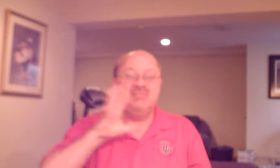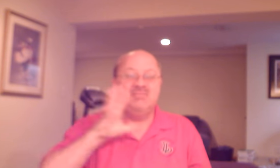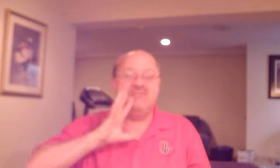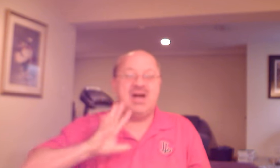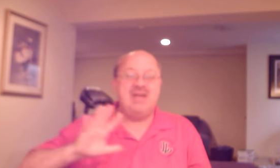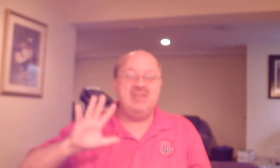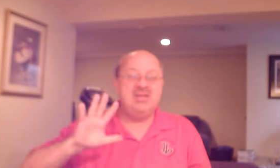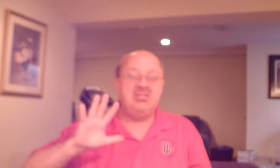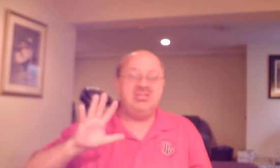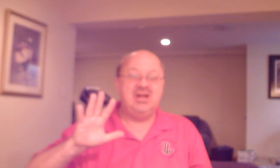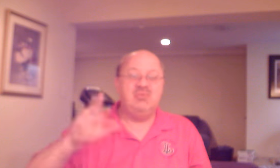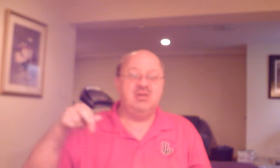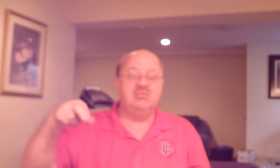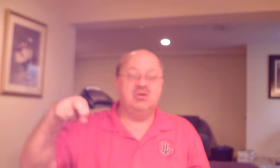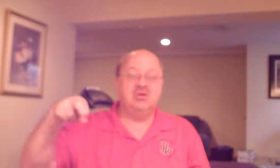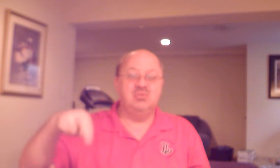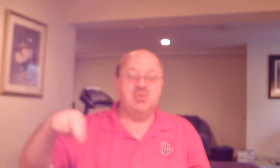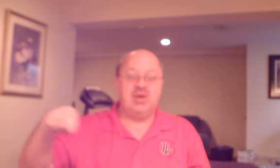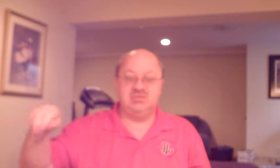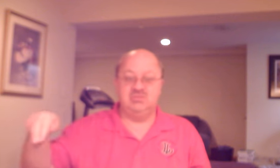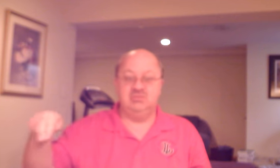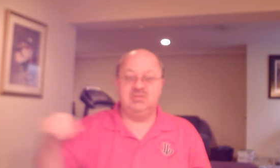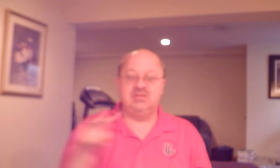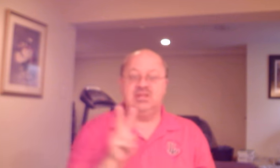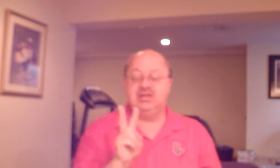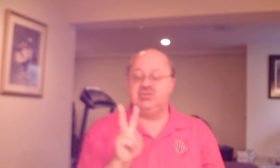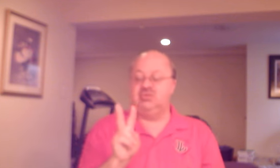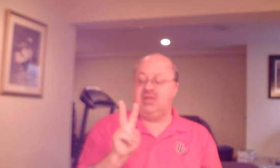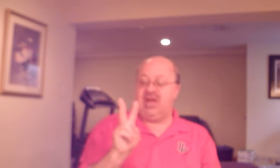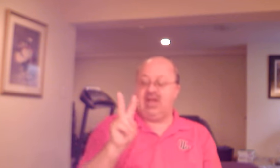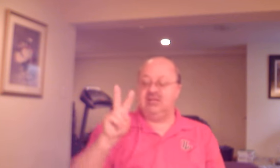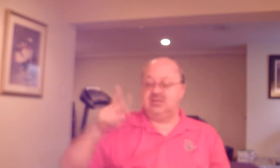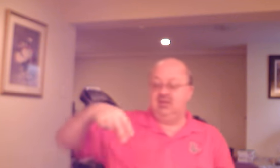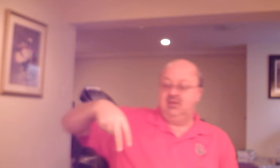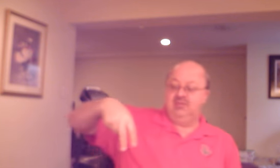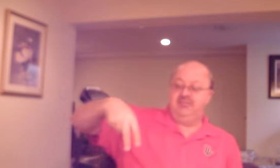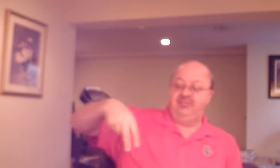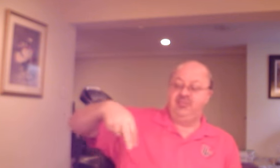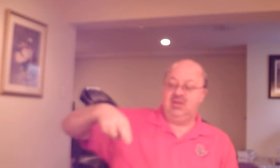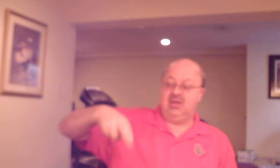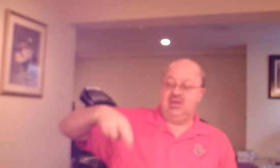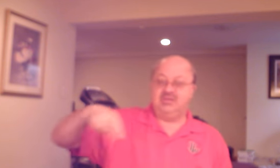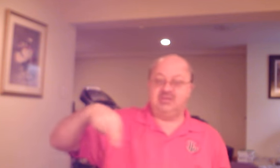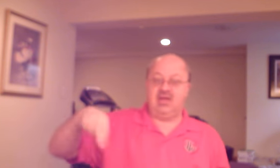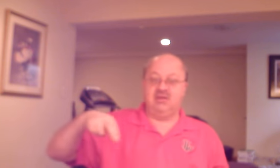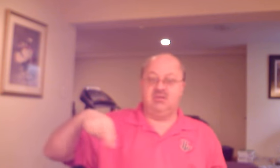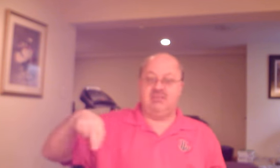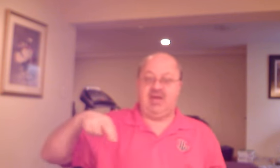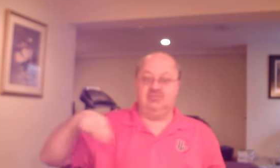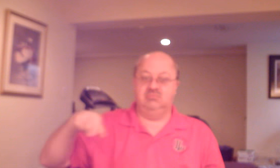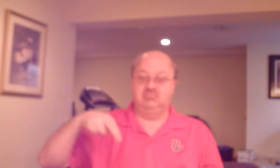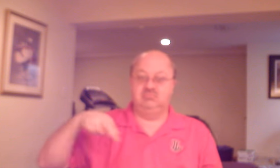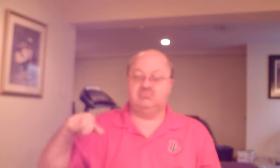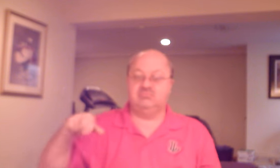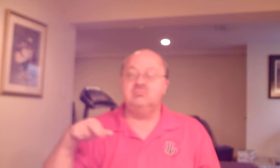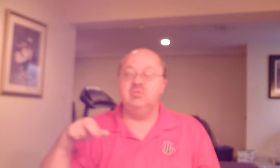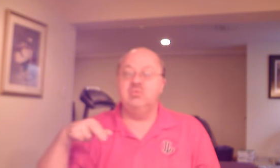like 5-ish, I want them to go to restroom. It's kind of like 2 legs, and it's just time to go to the bathroom.